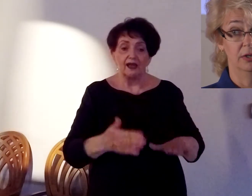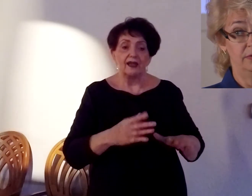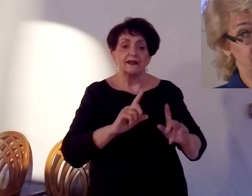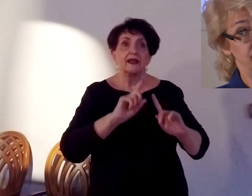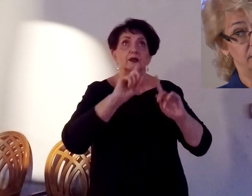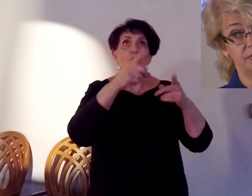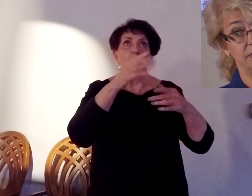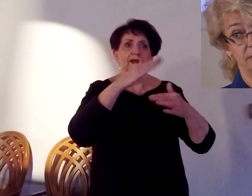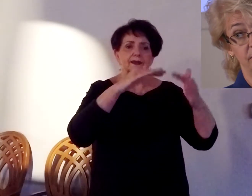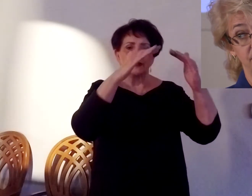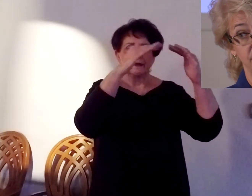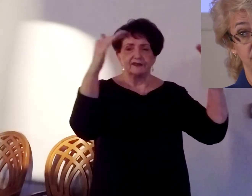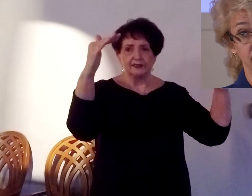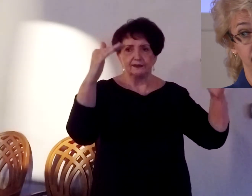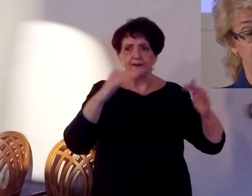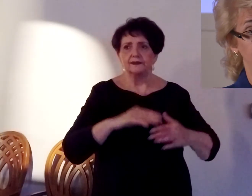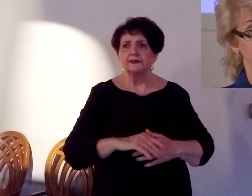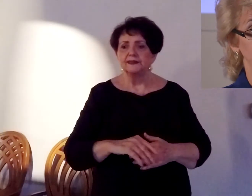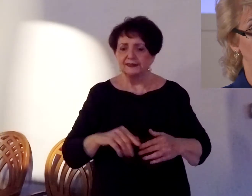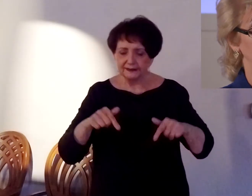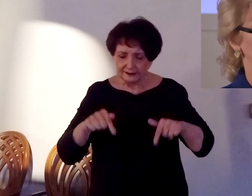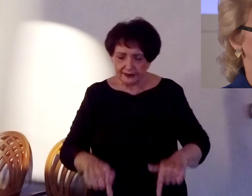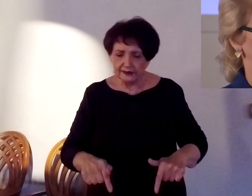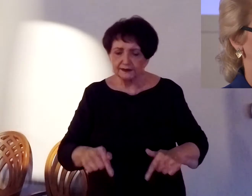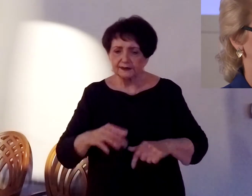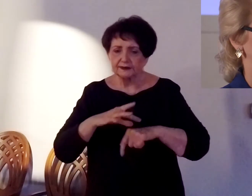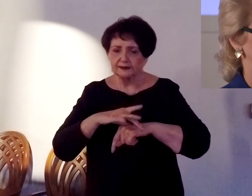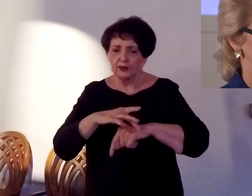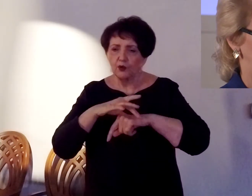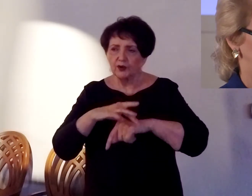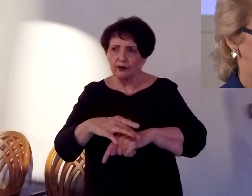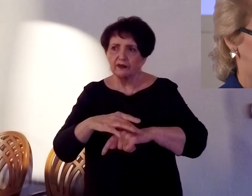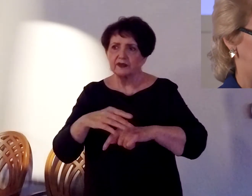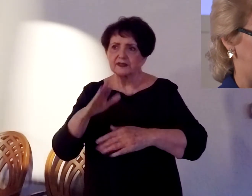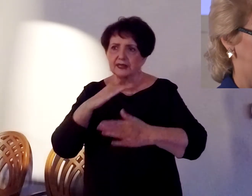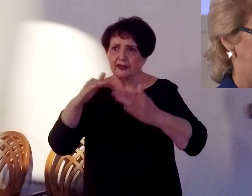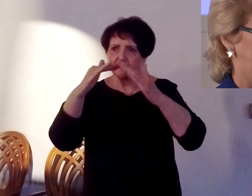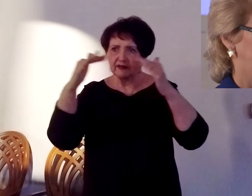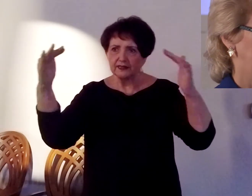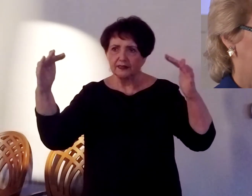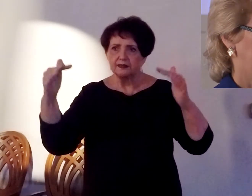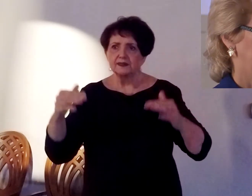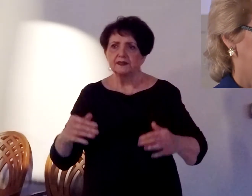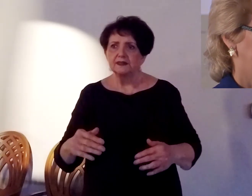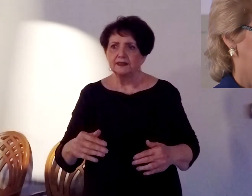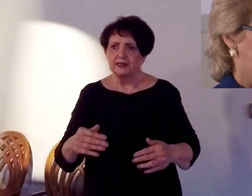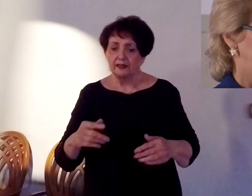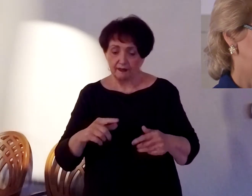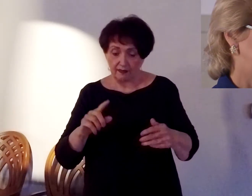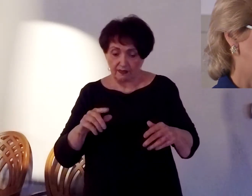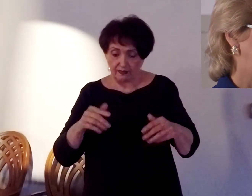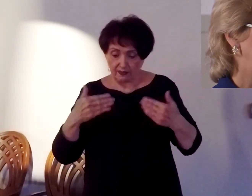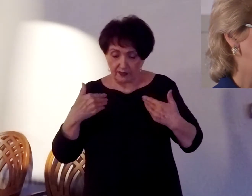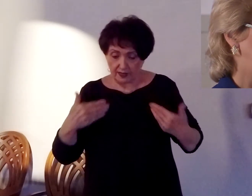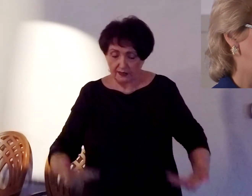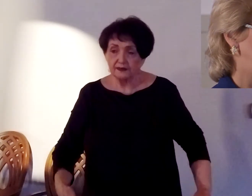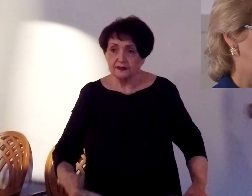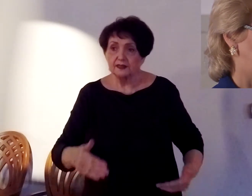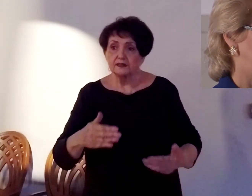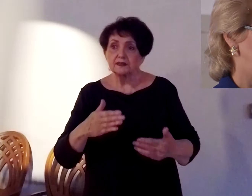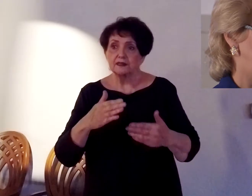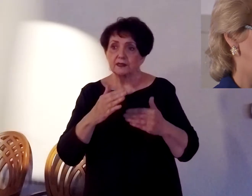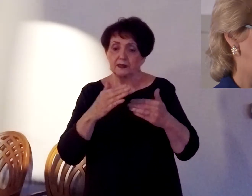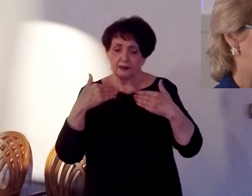This is manifest body of God. How much better can it get? This is the Play-Doh of